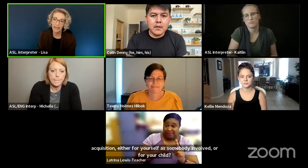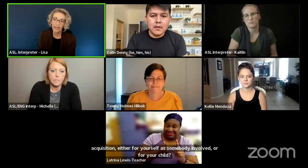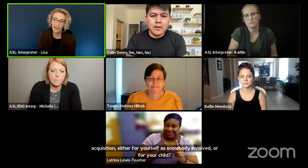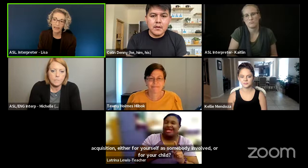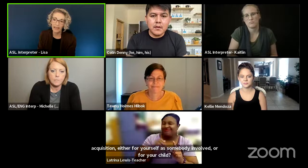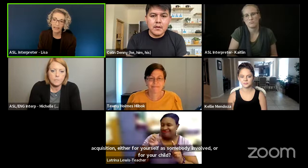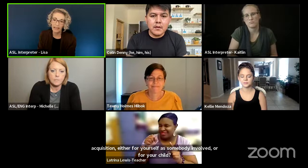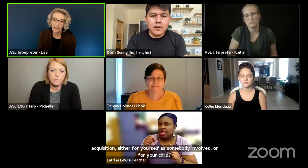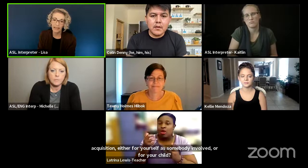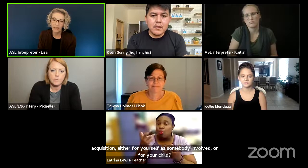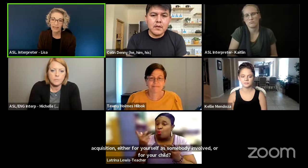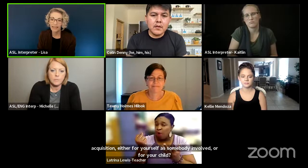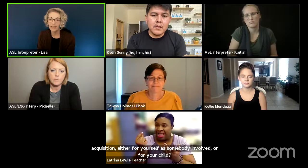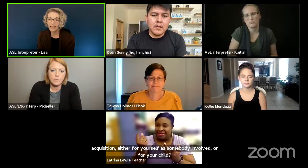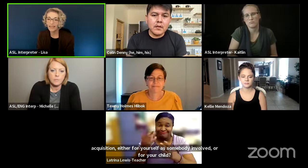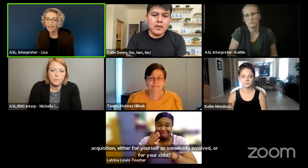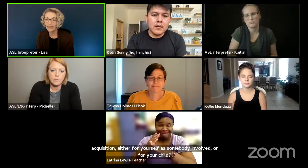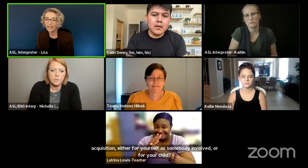this.